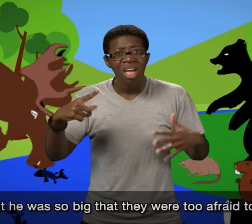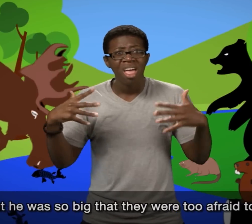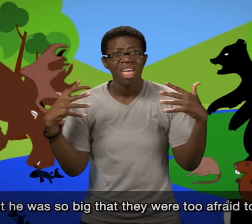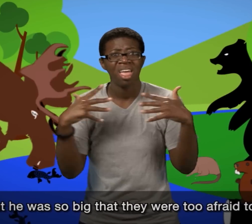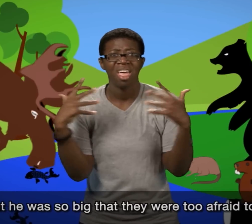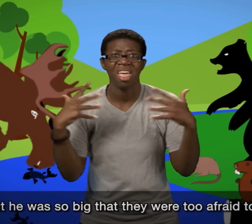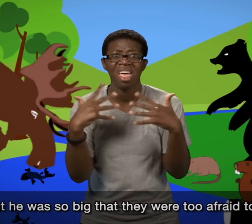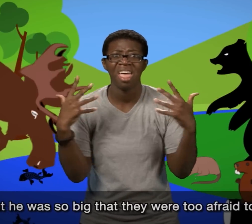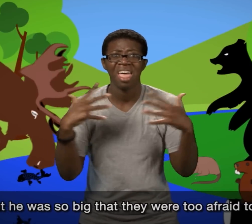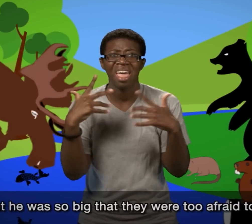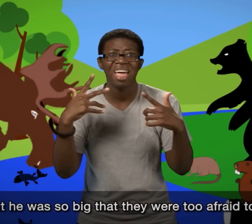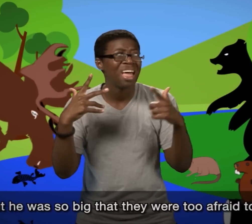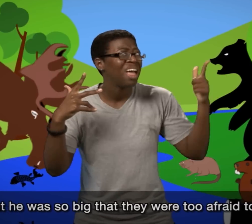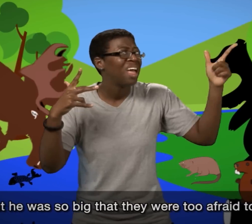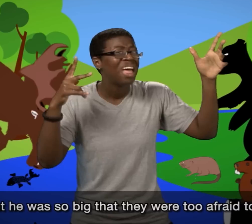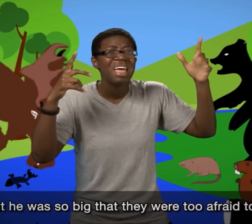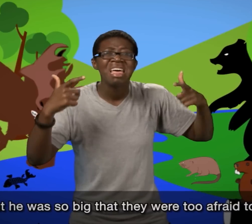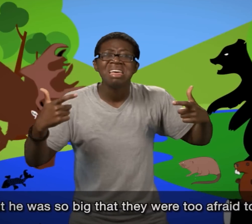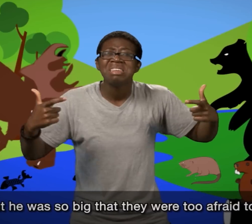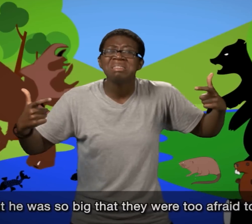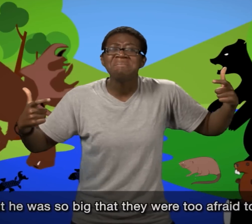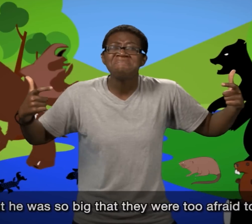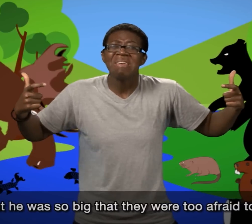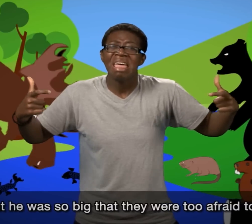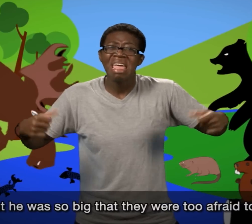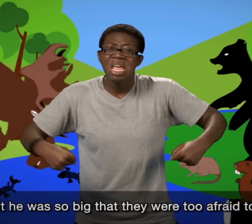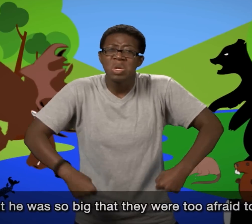But he was so big that they were too afraid to try.